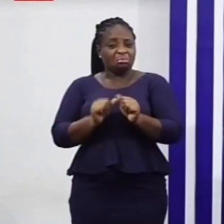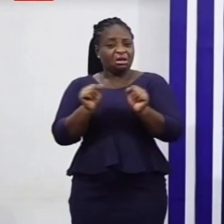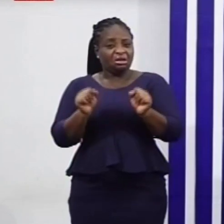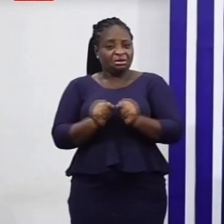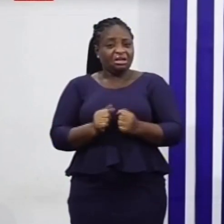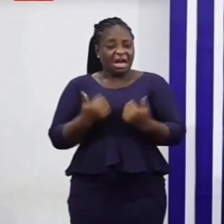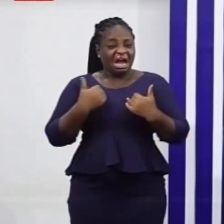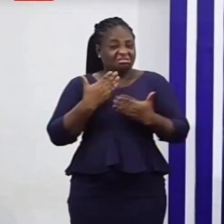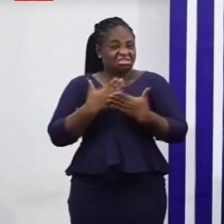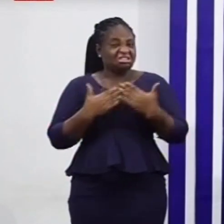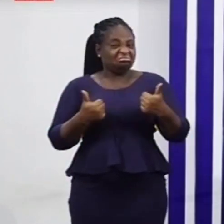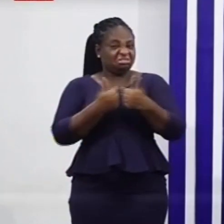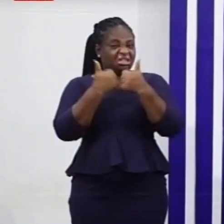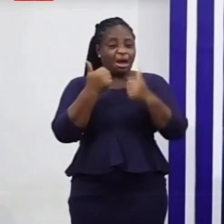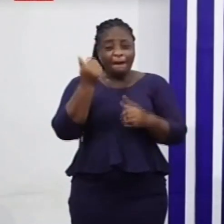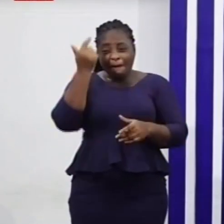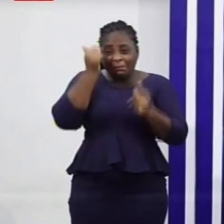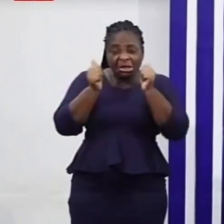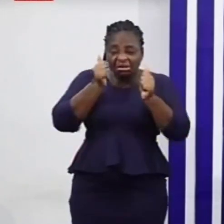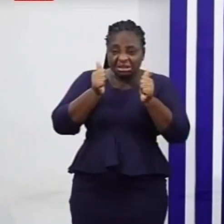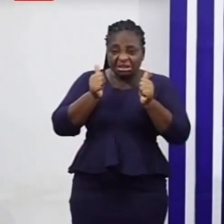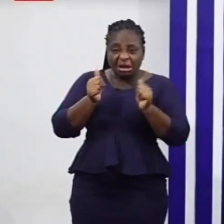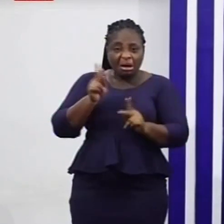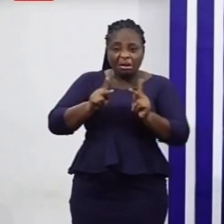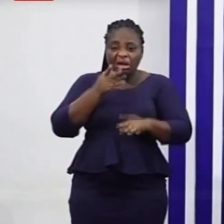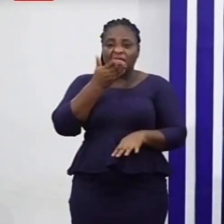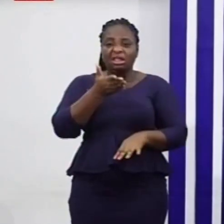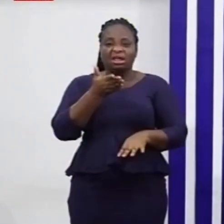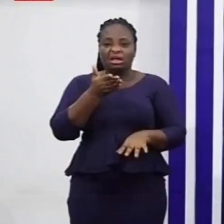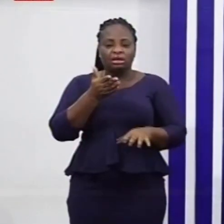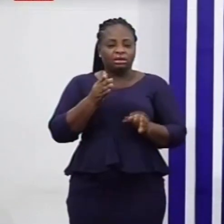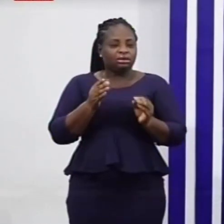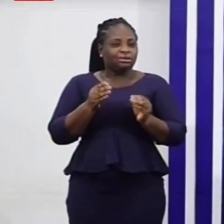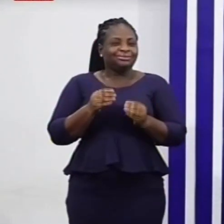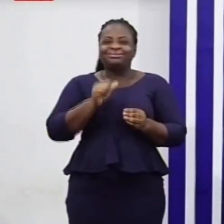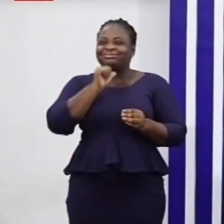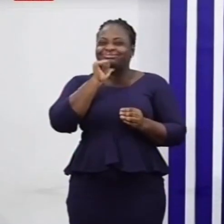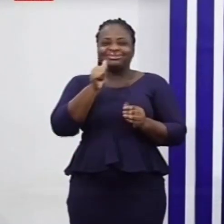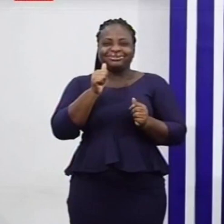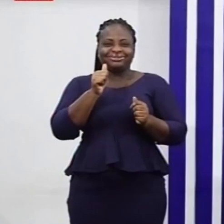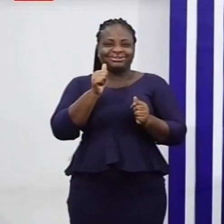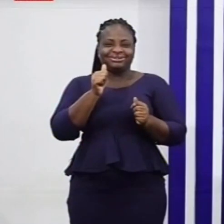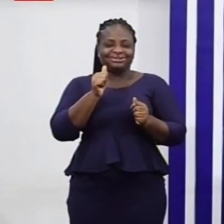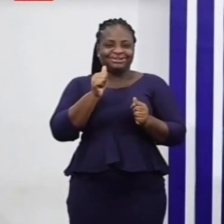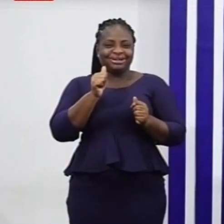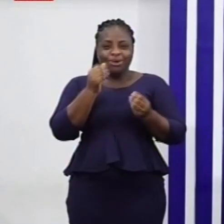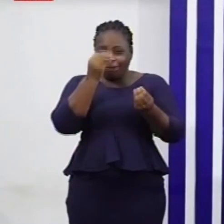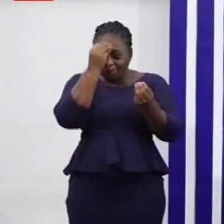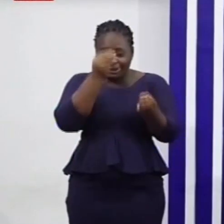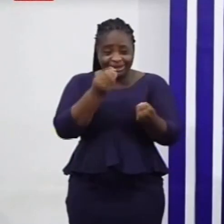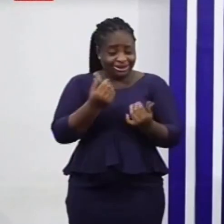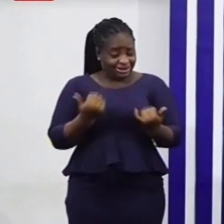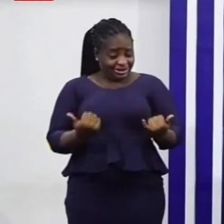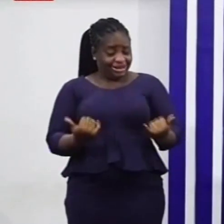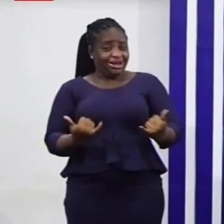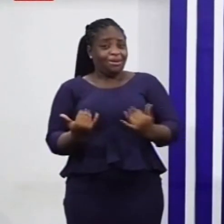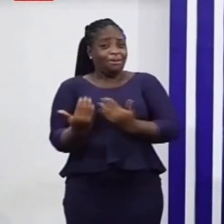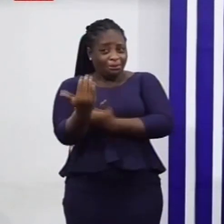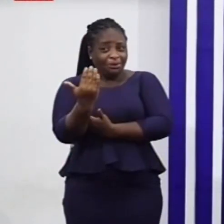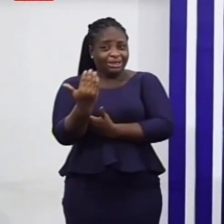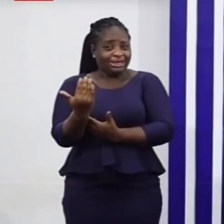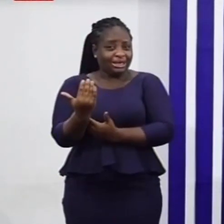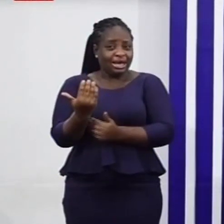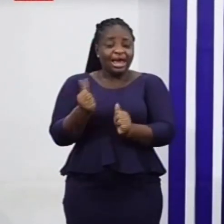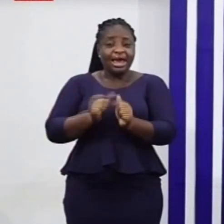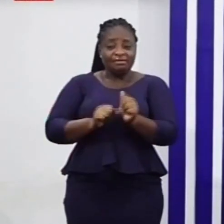some challenge because the population there are not cooperating. But I can assure you, as of this morning,